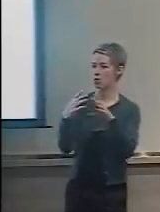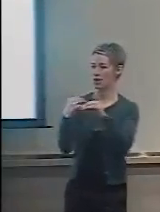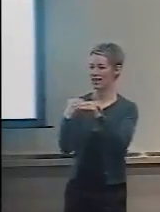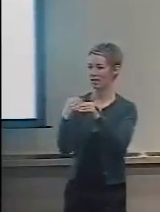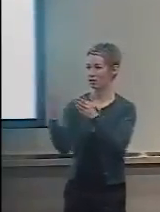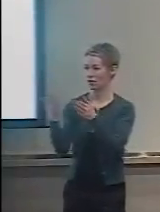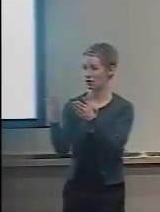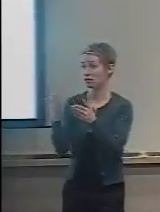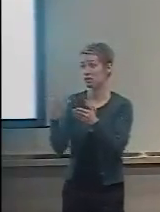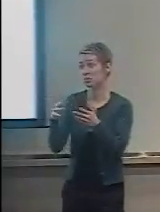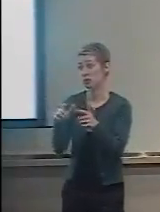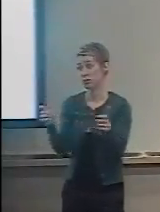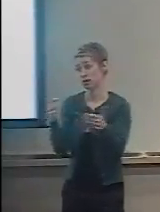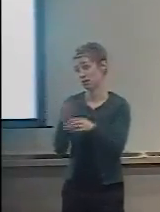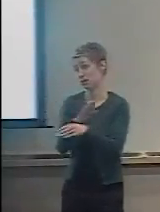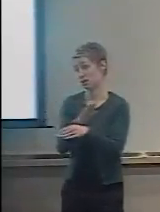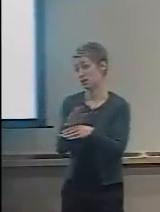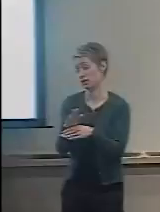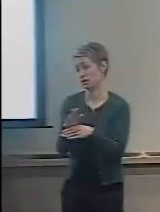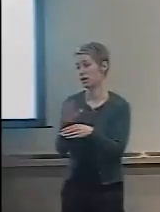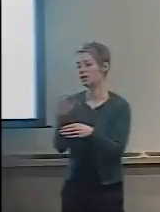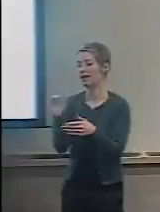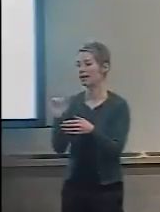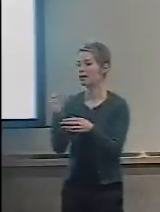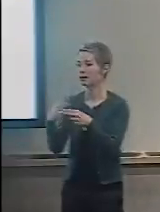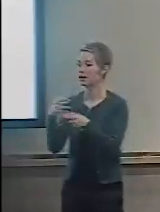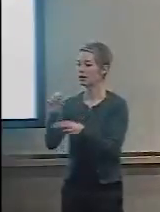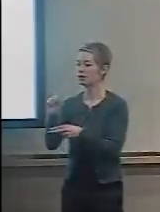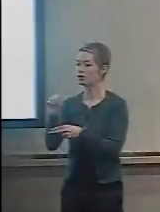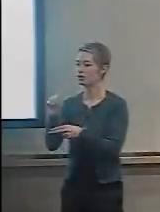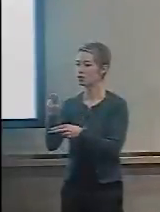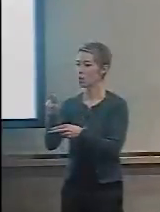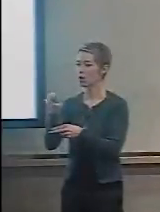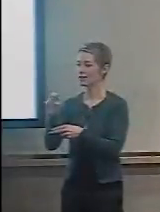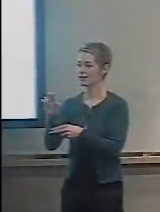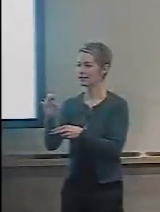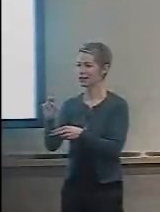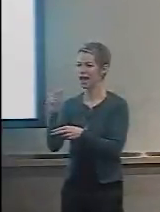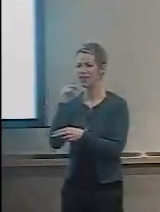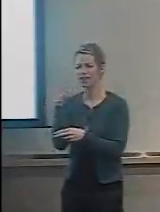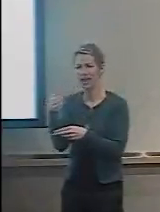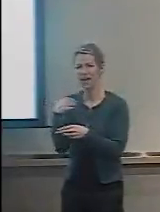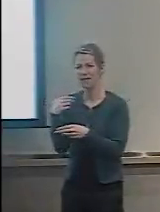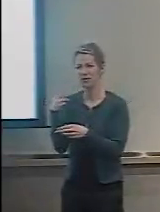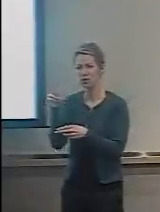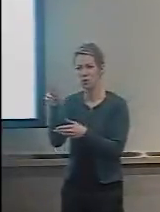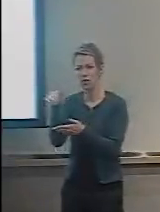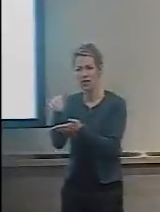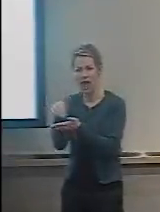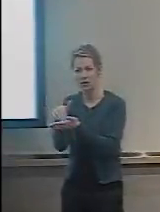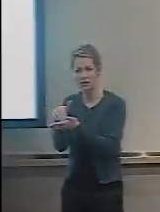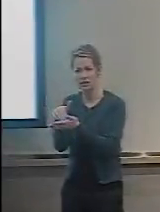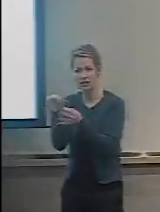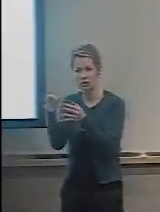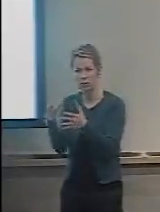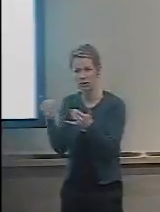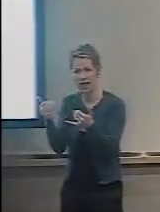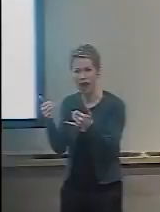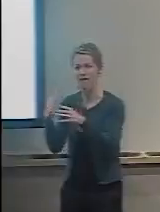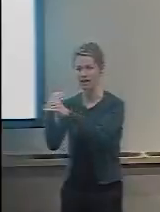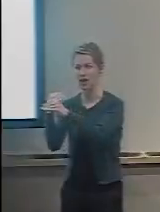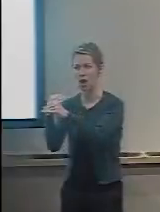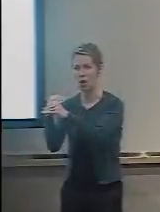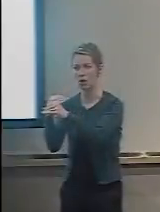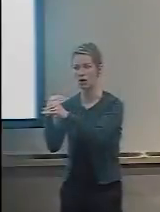business. For example, Sorensen has, I think, 2,000 video relay service interpreters,